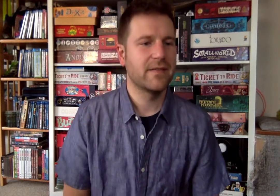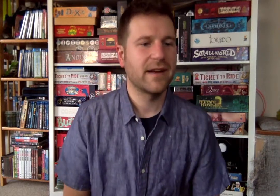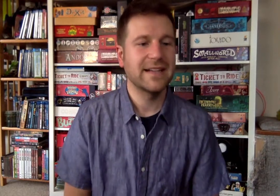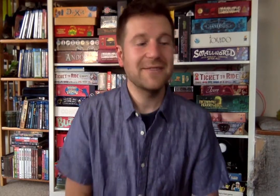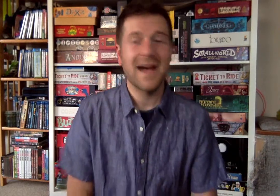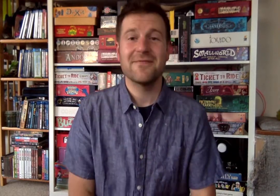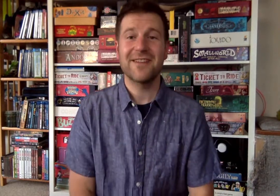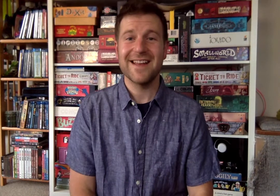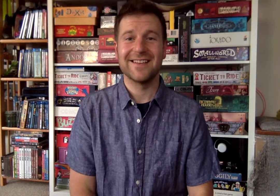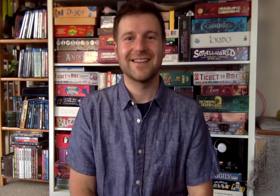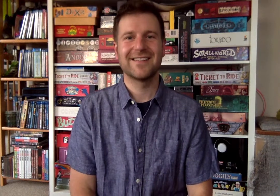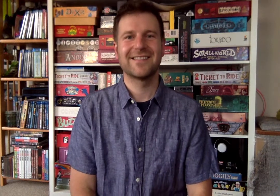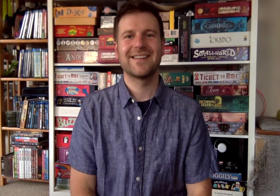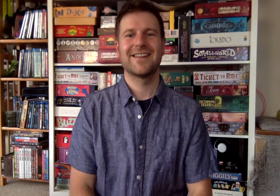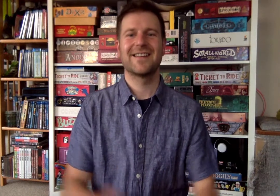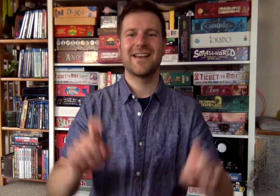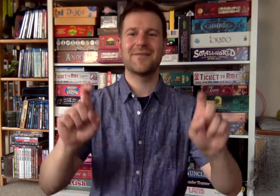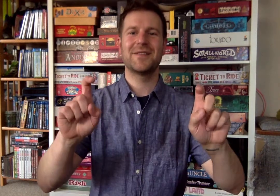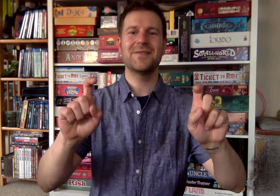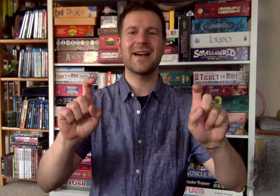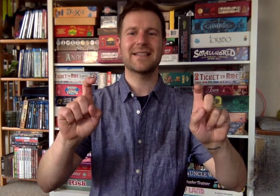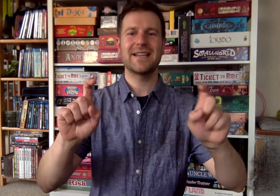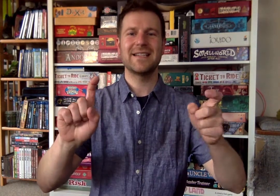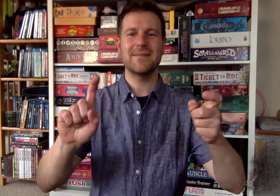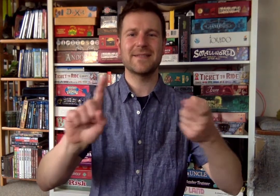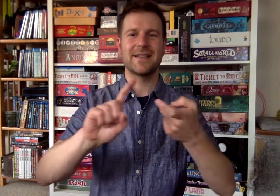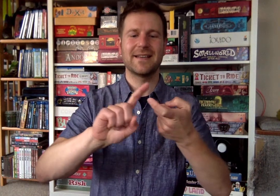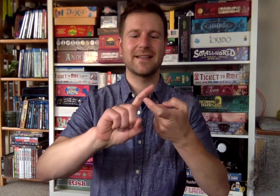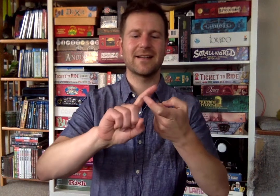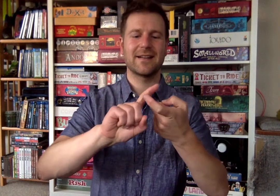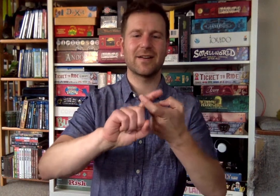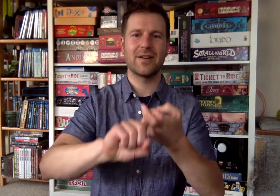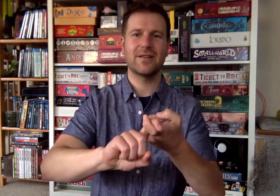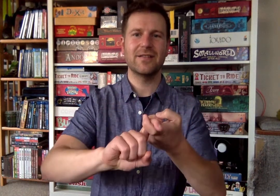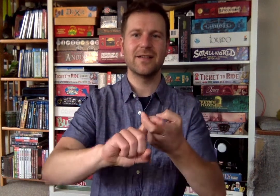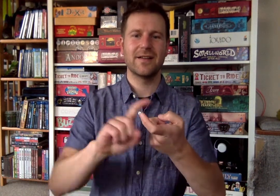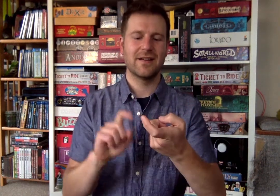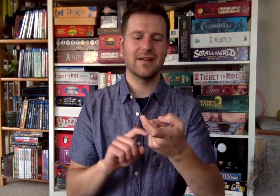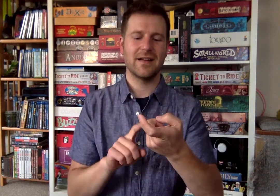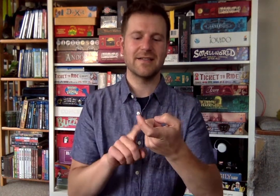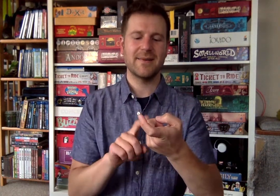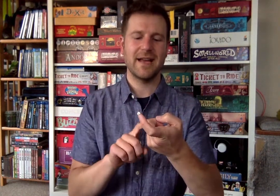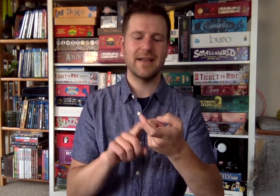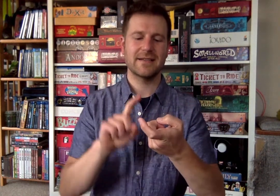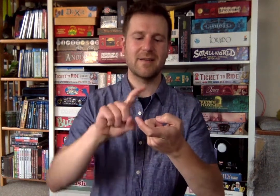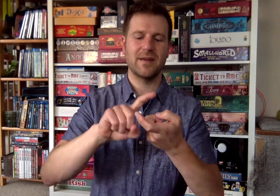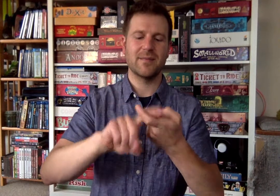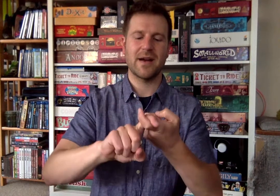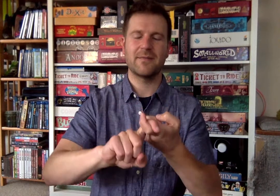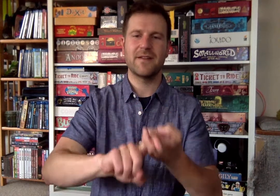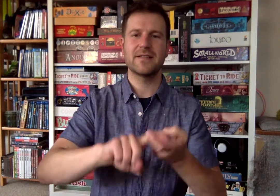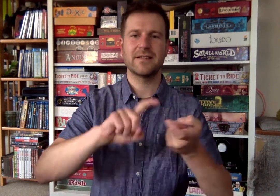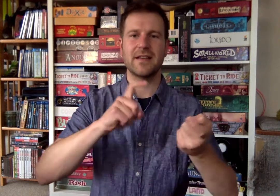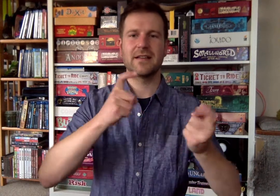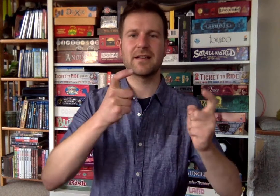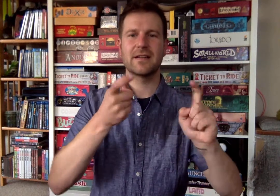Finally, we have friend. You have 2 X hand shapes that are going to curl. Non-dominant hand is going to be on the bottom first, and then they're going to